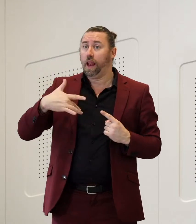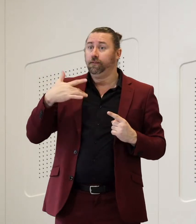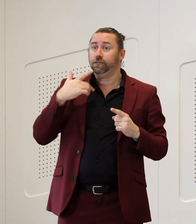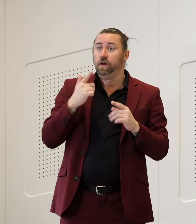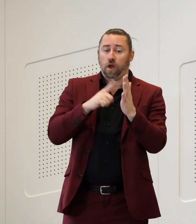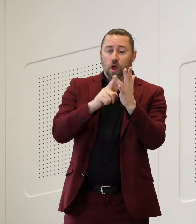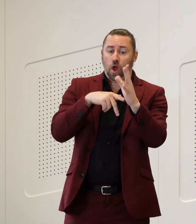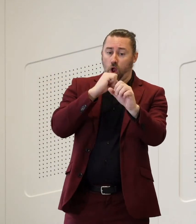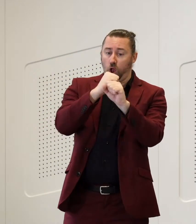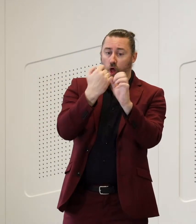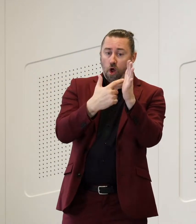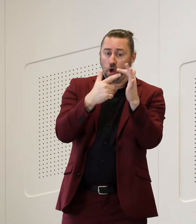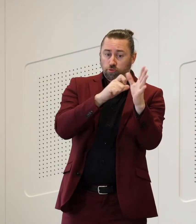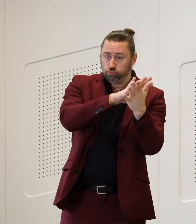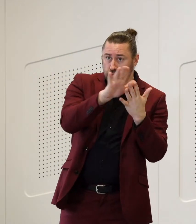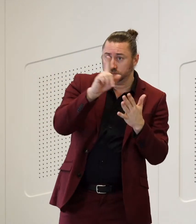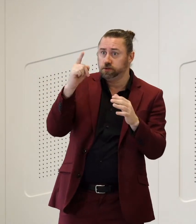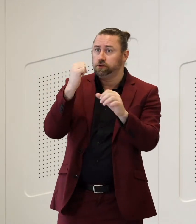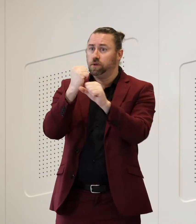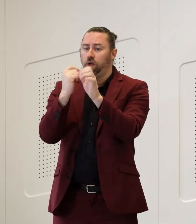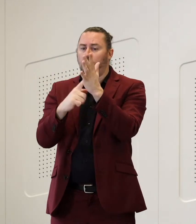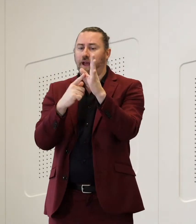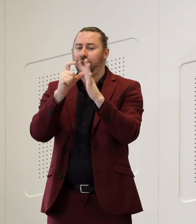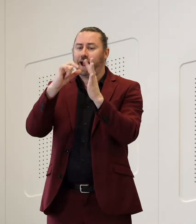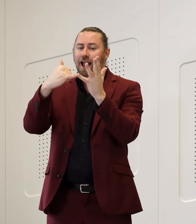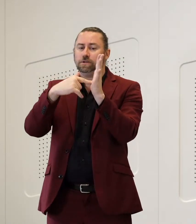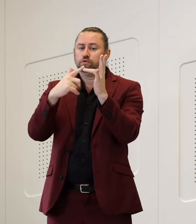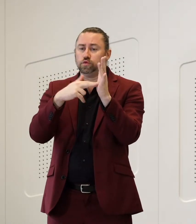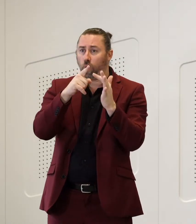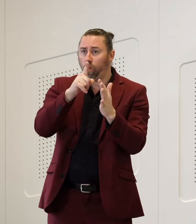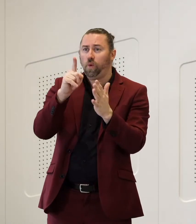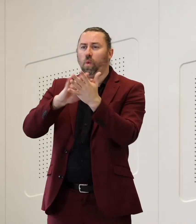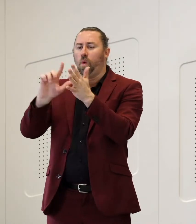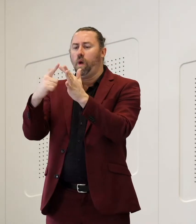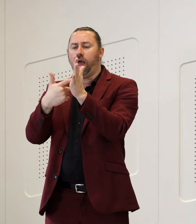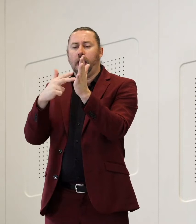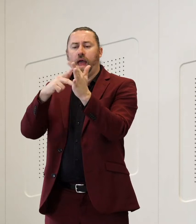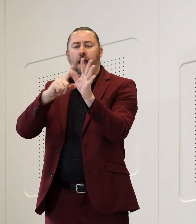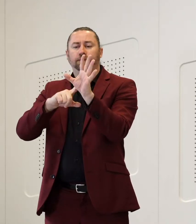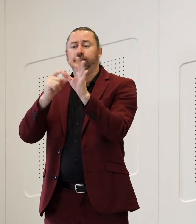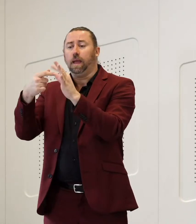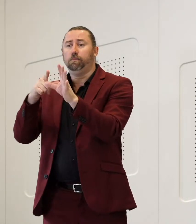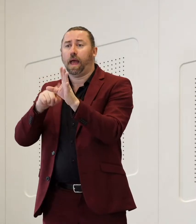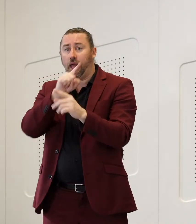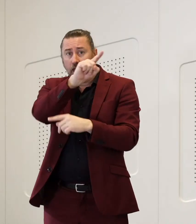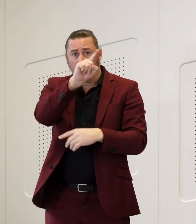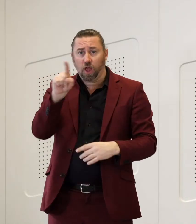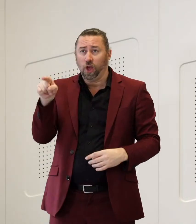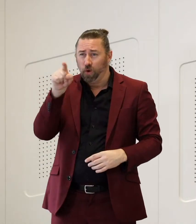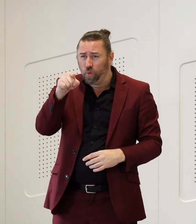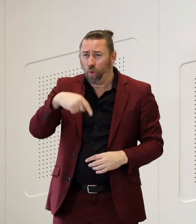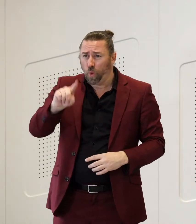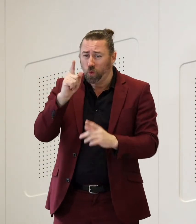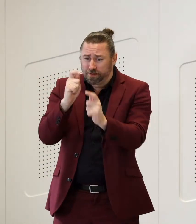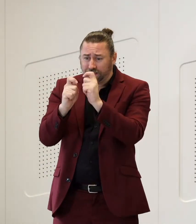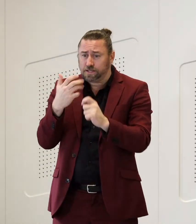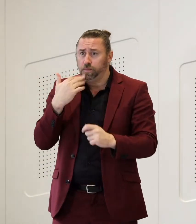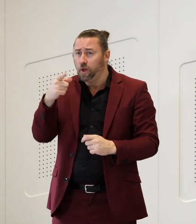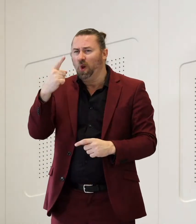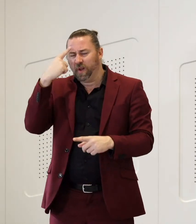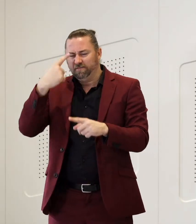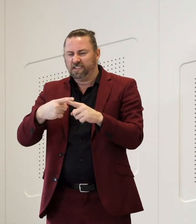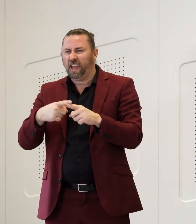Longreach, Gladstone or Hervey Bay, it's really important that you come forward and get tested if you have